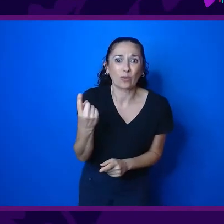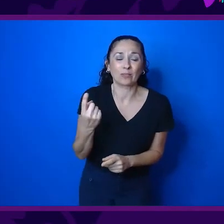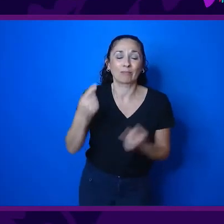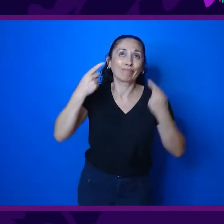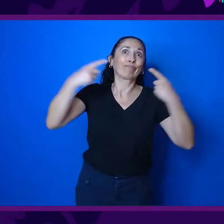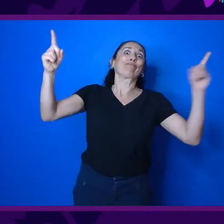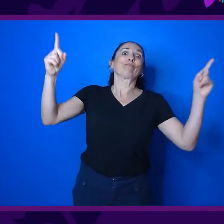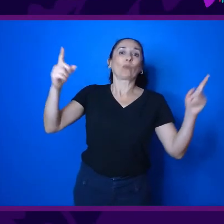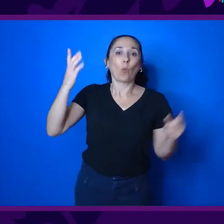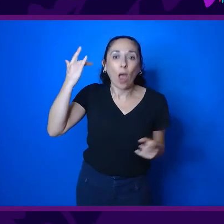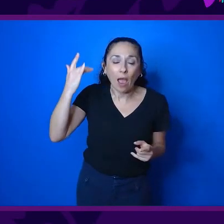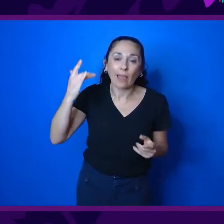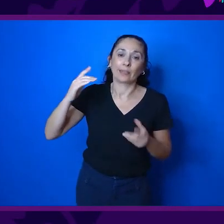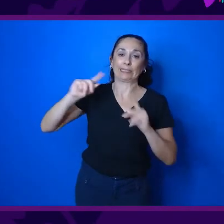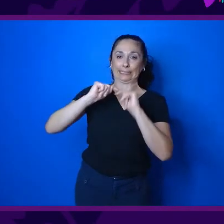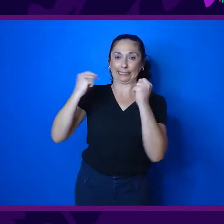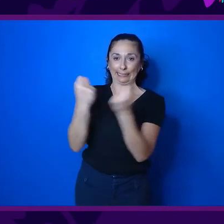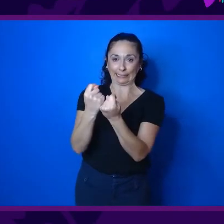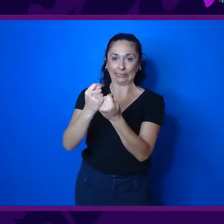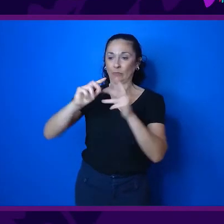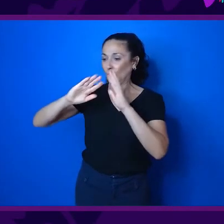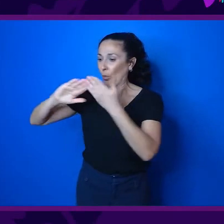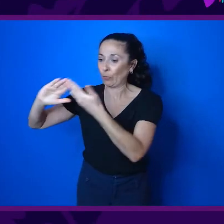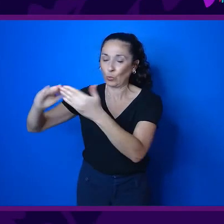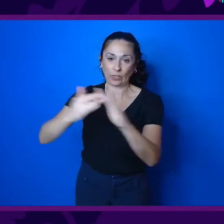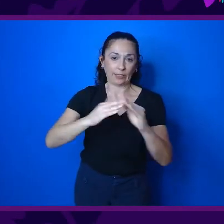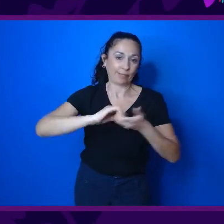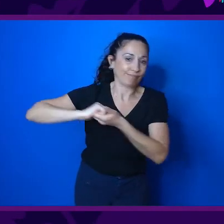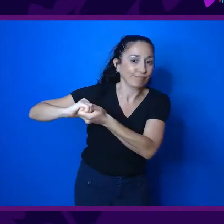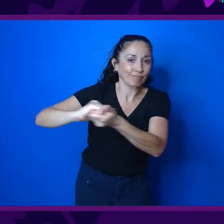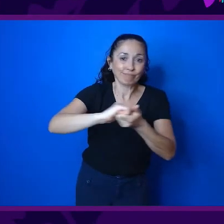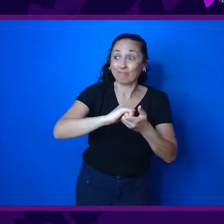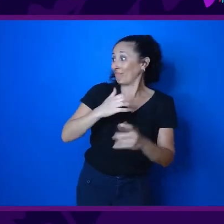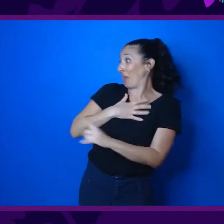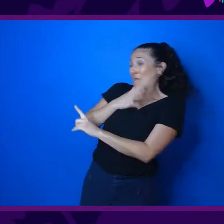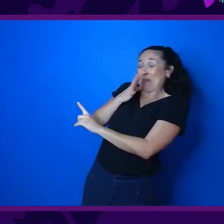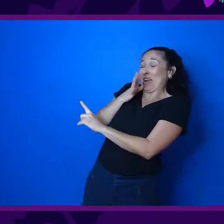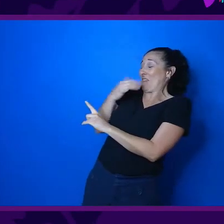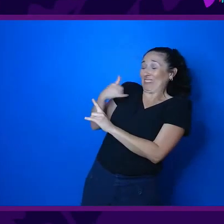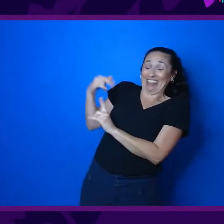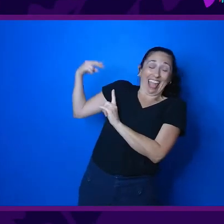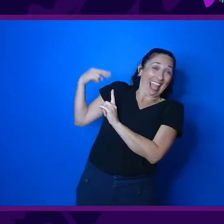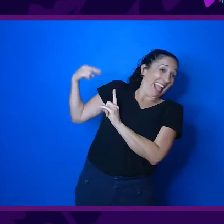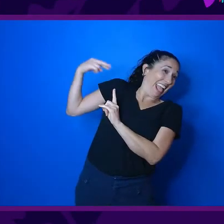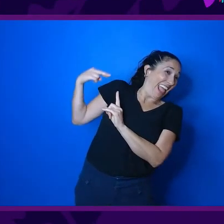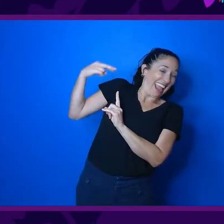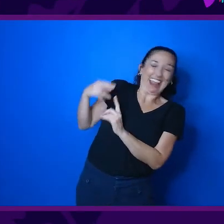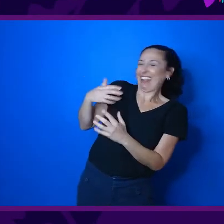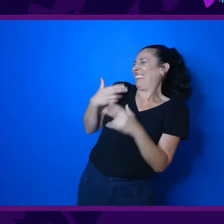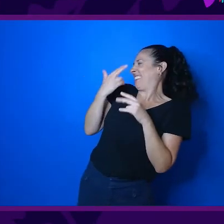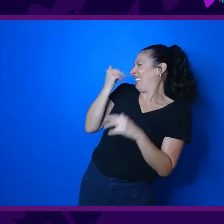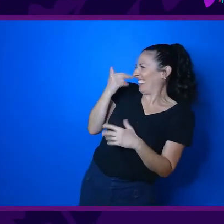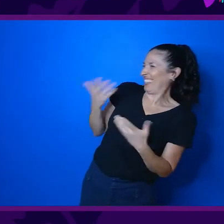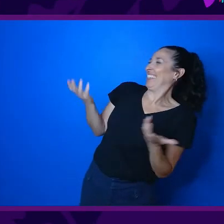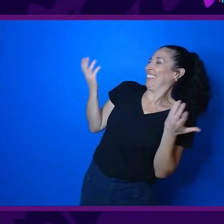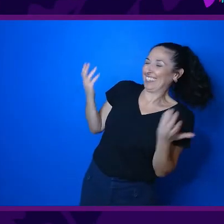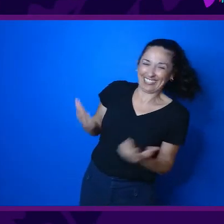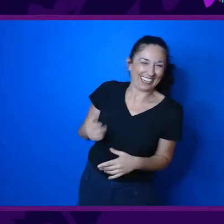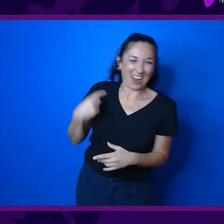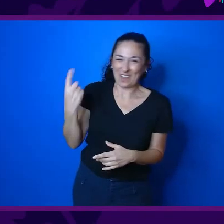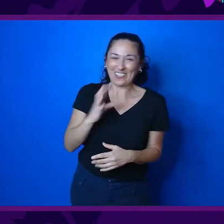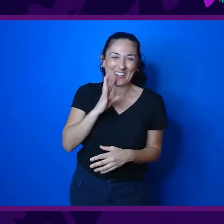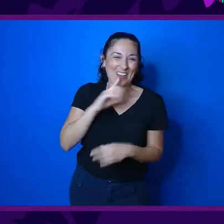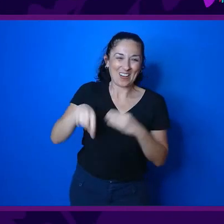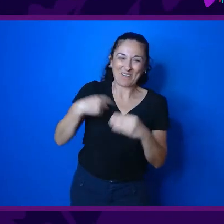because it's been in community. And I have my mom here. She's still hovering, but it cracks me up every single time we talk about Voto Latino, and it wouldn't